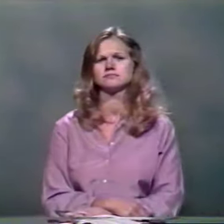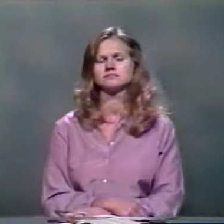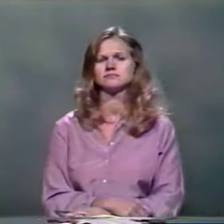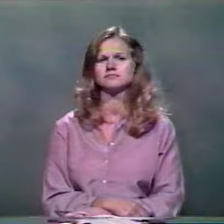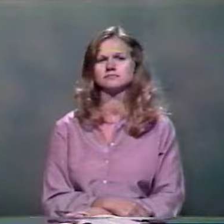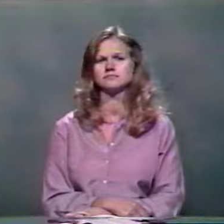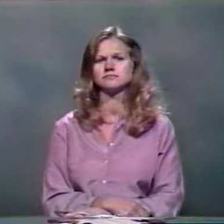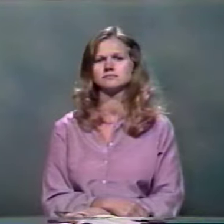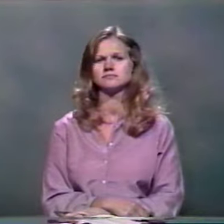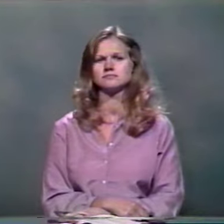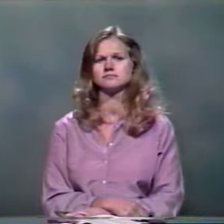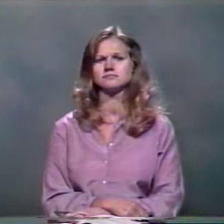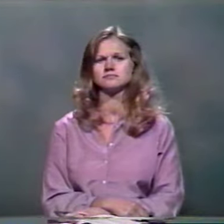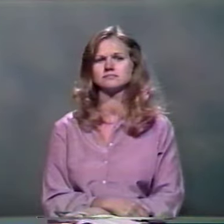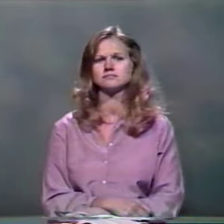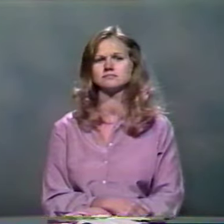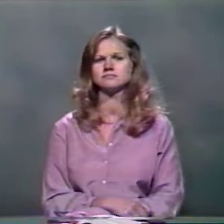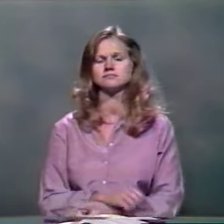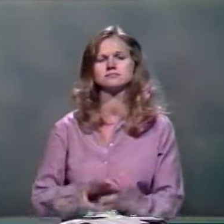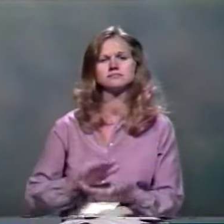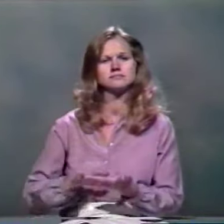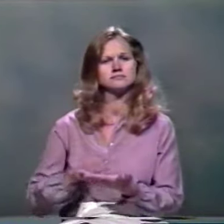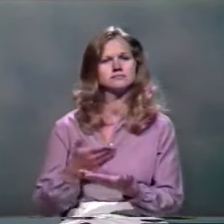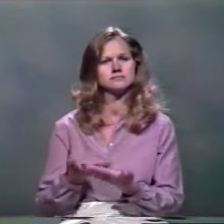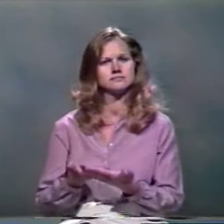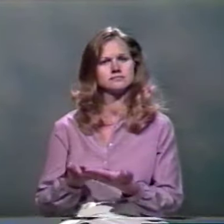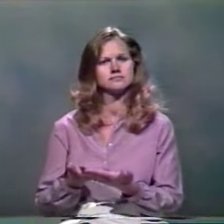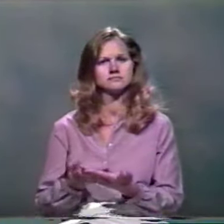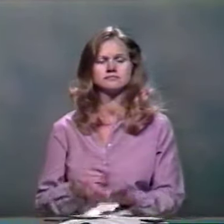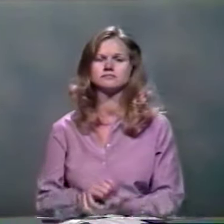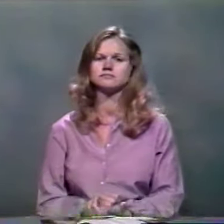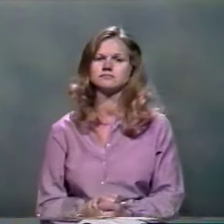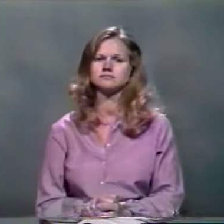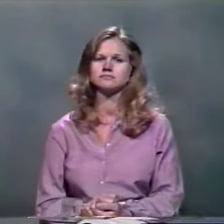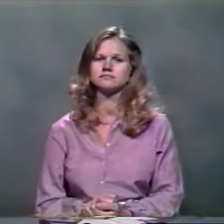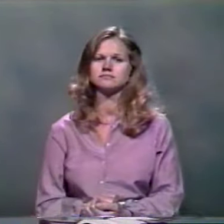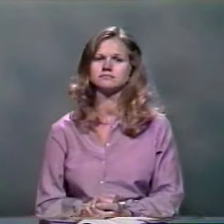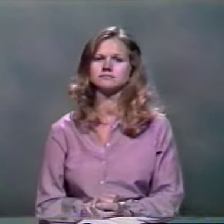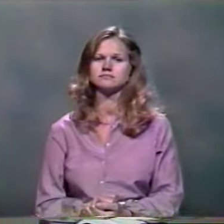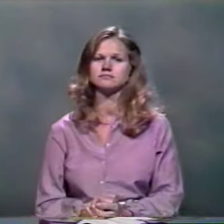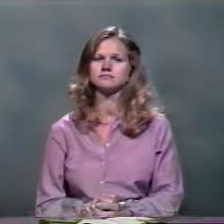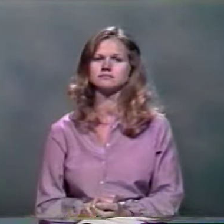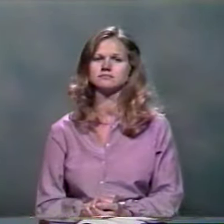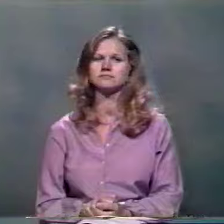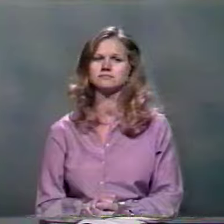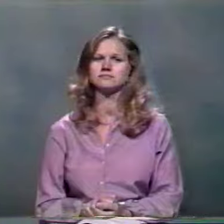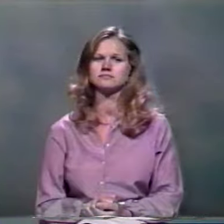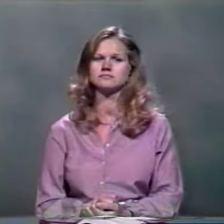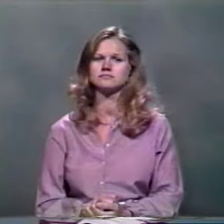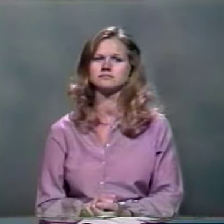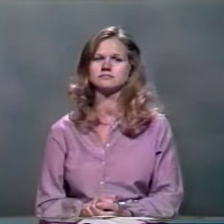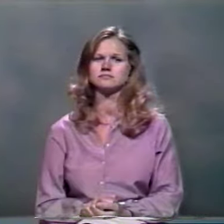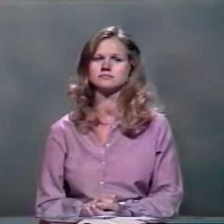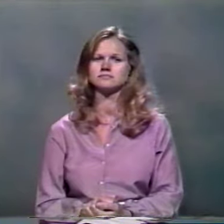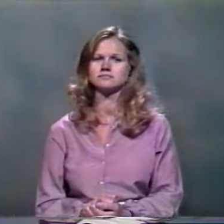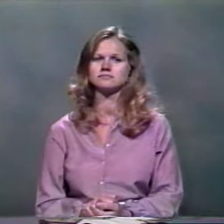This is the basic form of the sign cook. Its motion can also be changed to add the meaning for a long